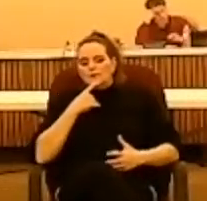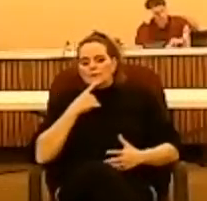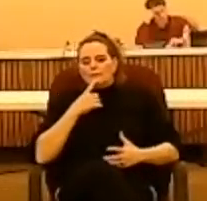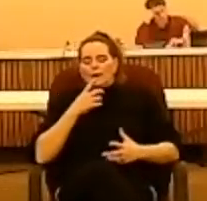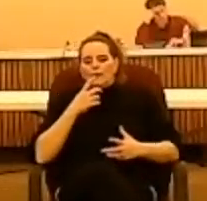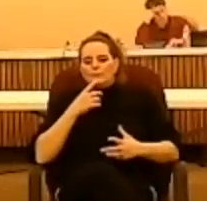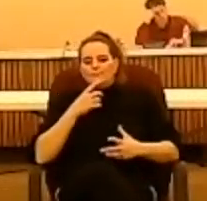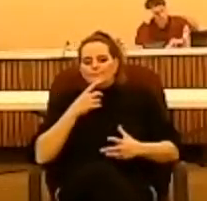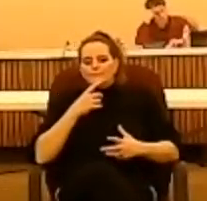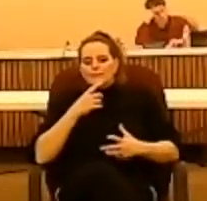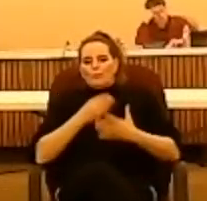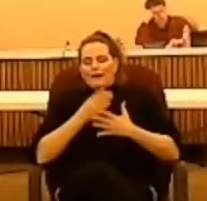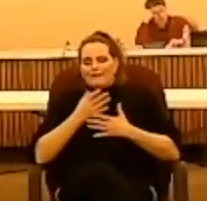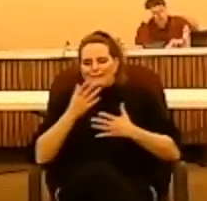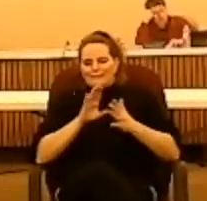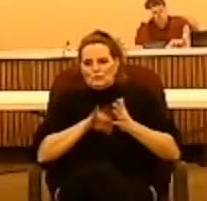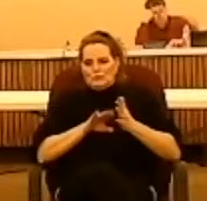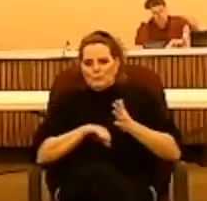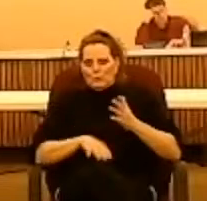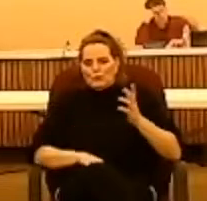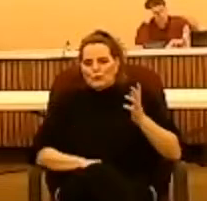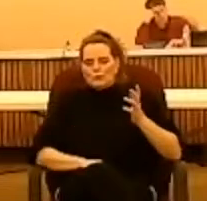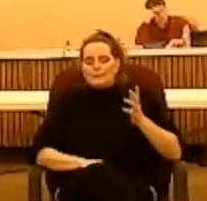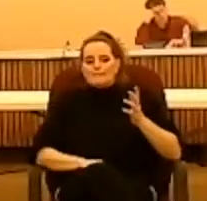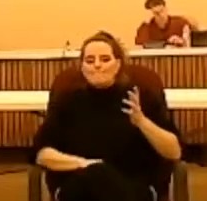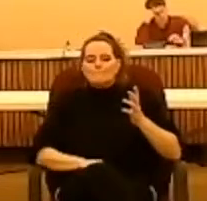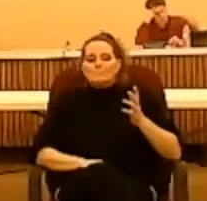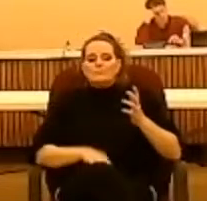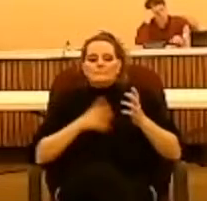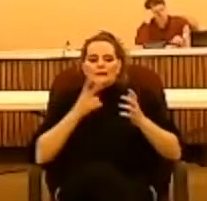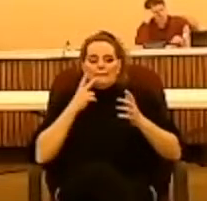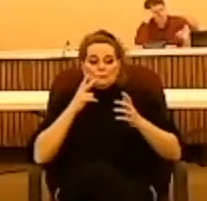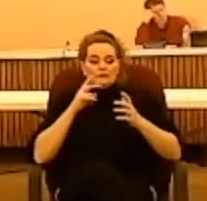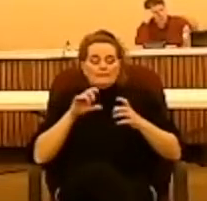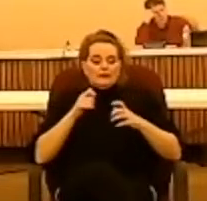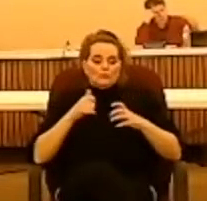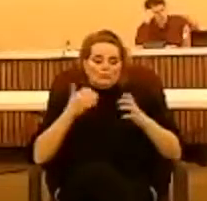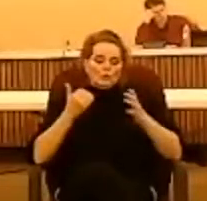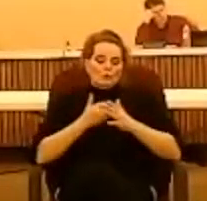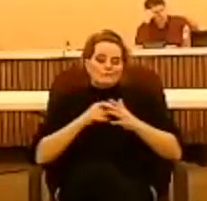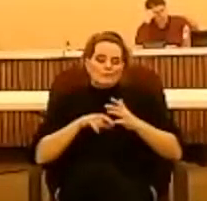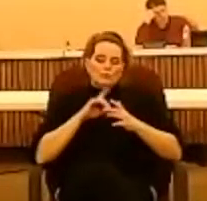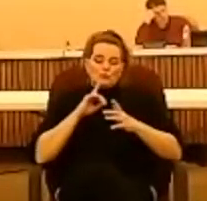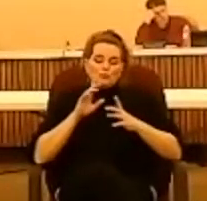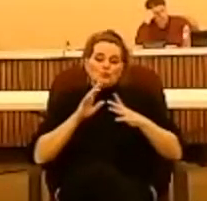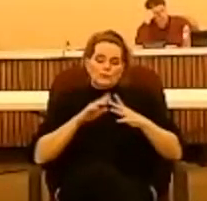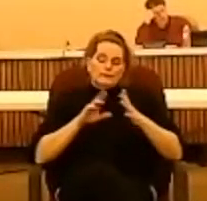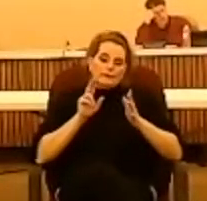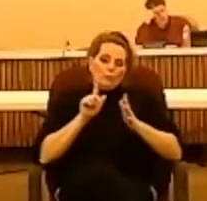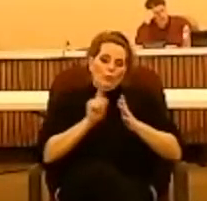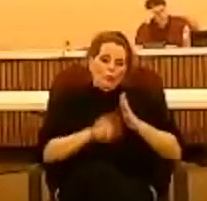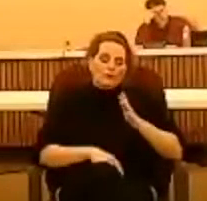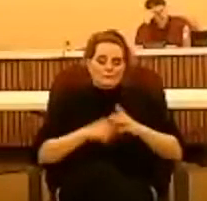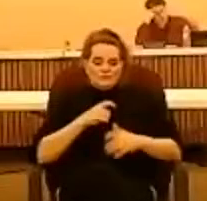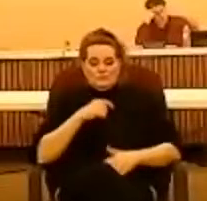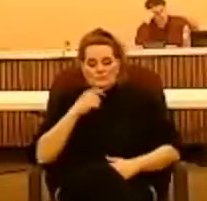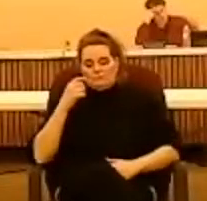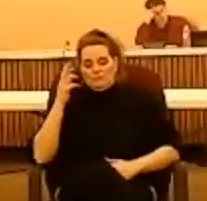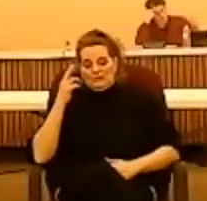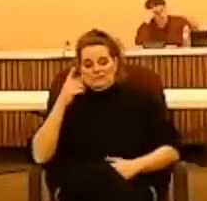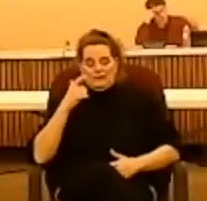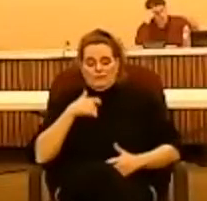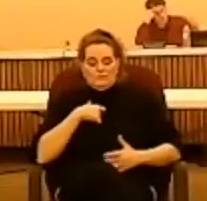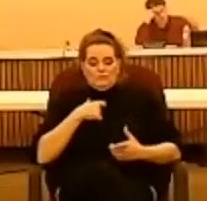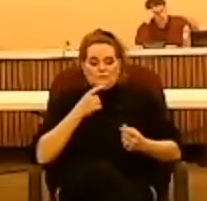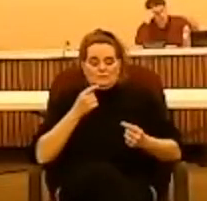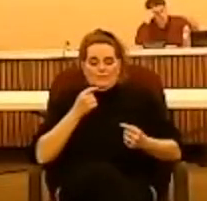look, the other three bid prices were very closely grouped. Right. This one was significantly lower, and it's because they just happen to have something else almost